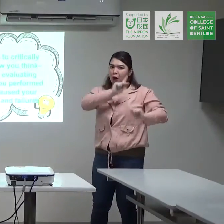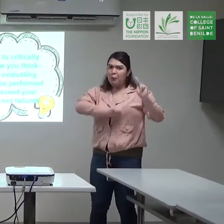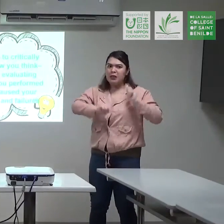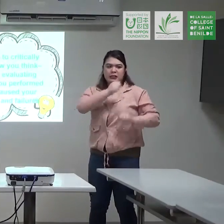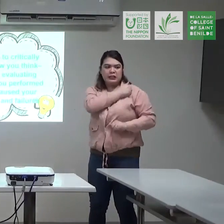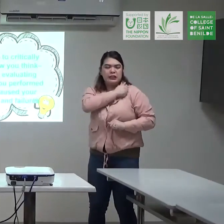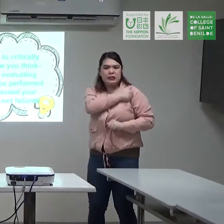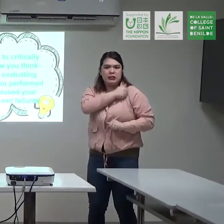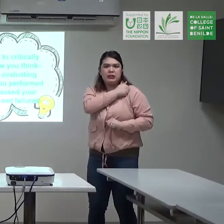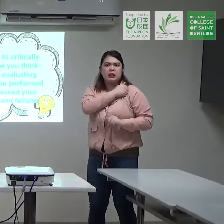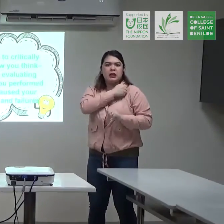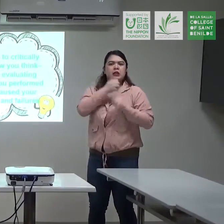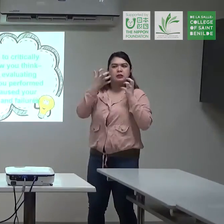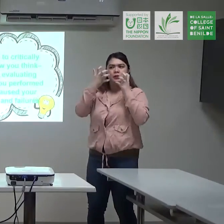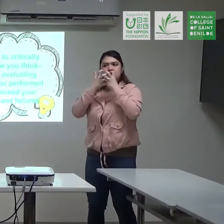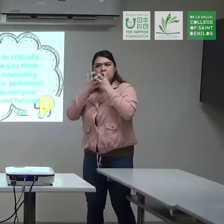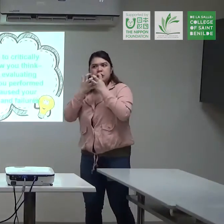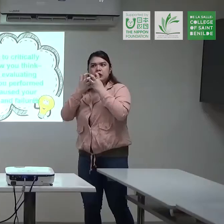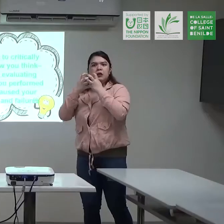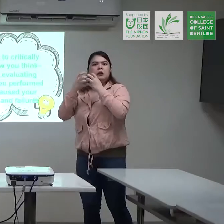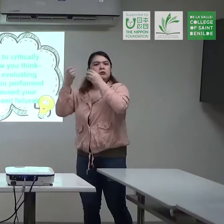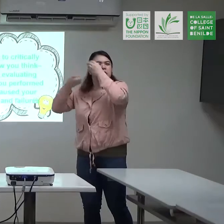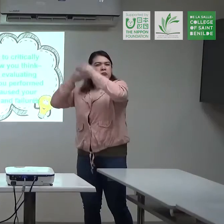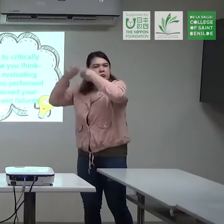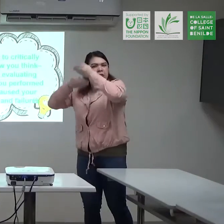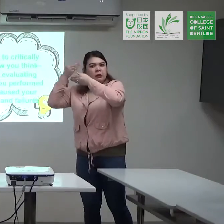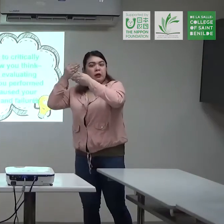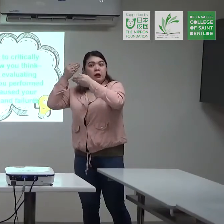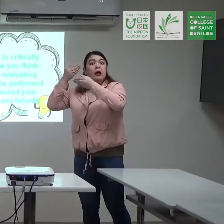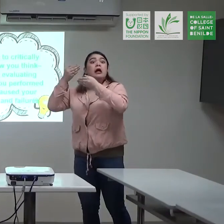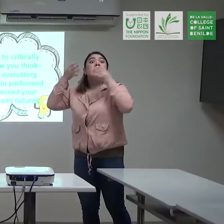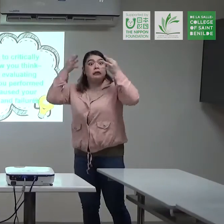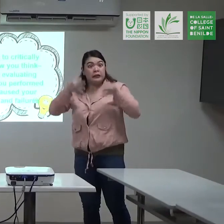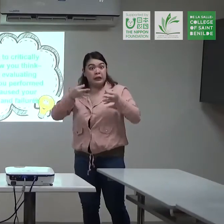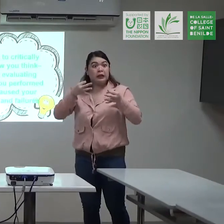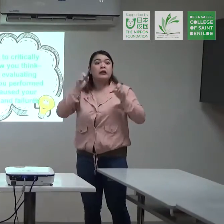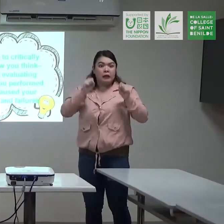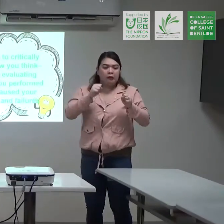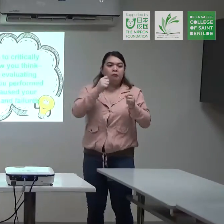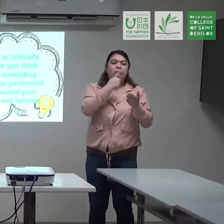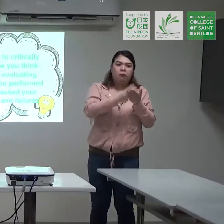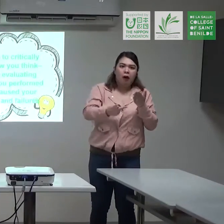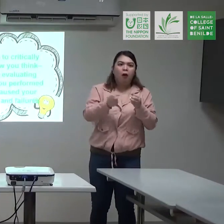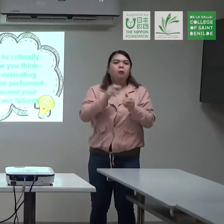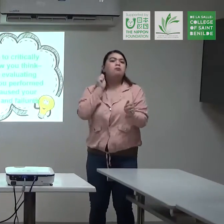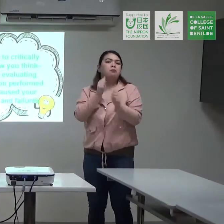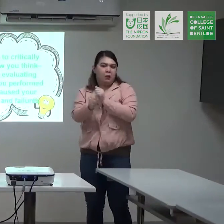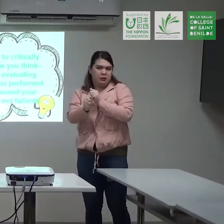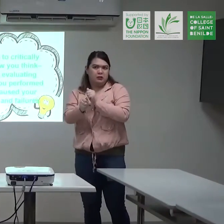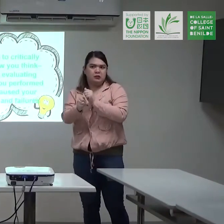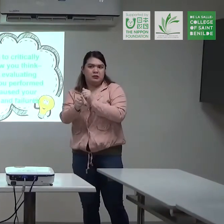and what caused your success or failure. But it's all in the mind.